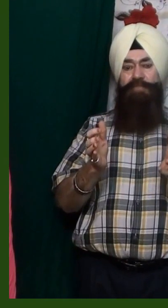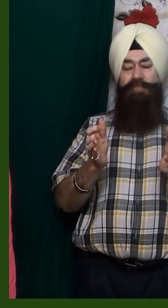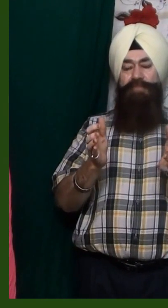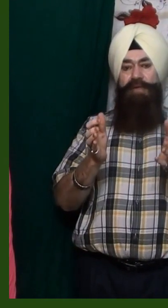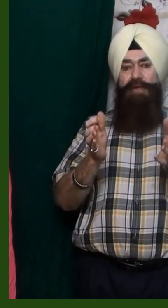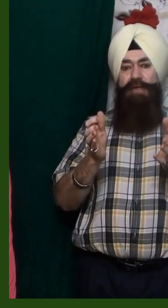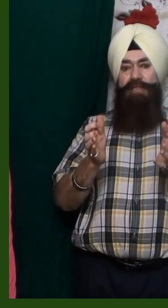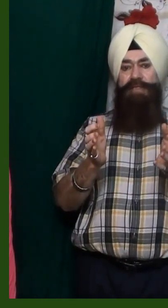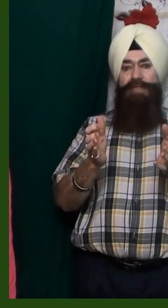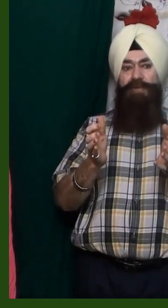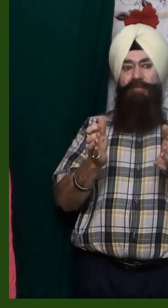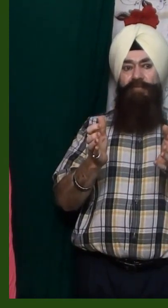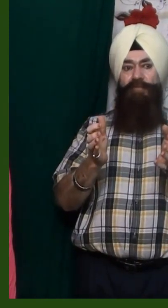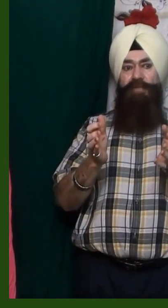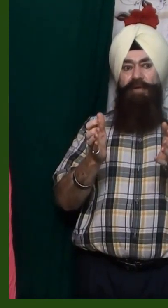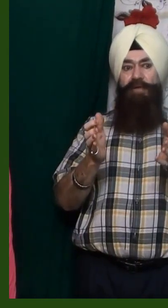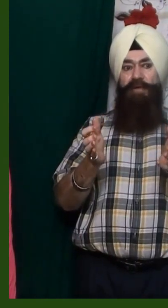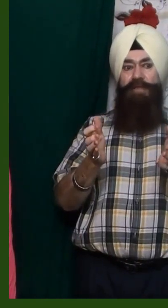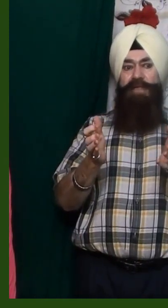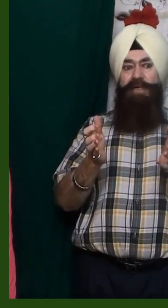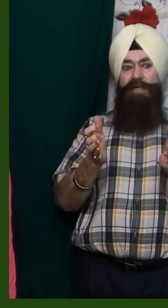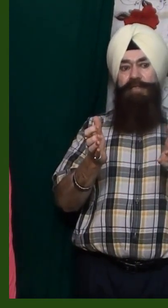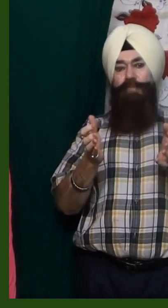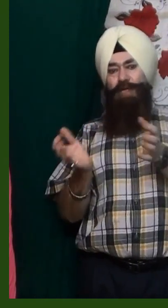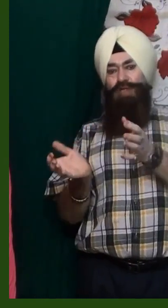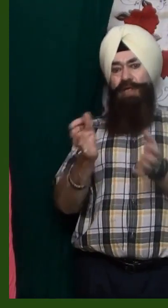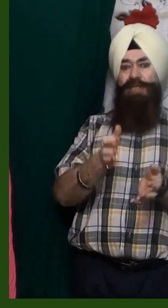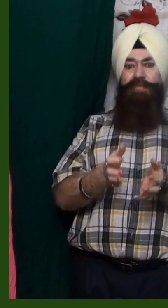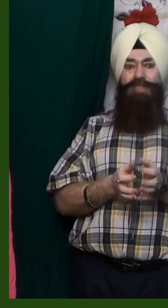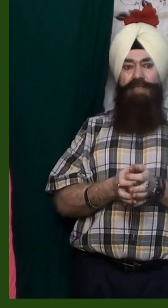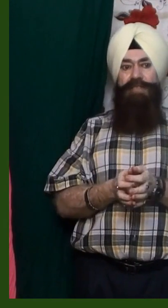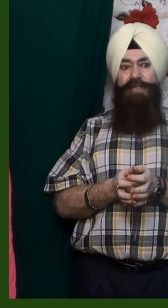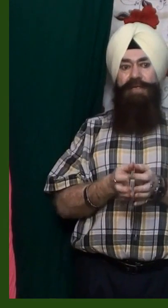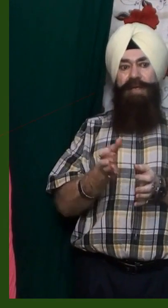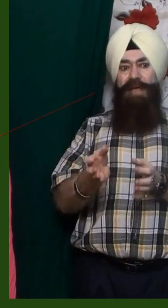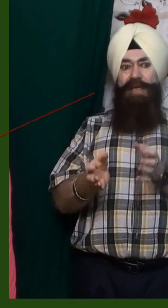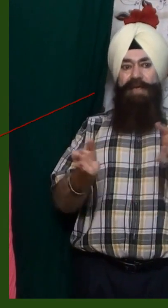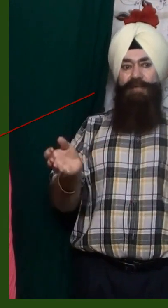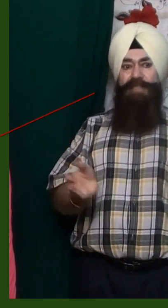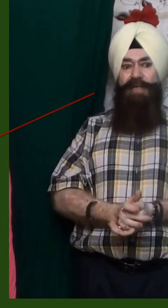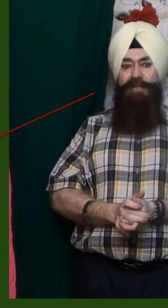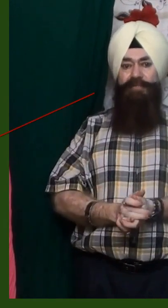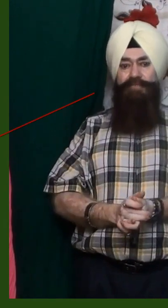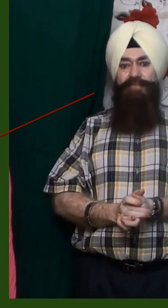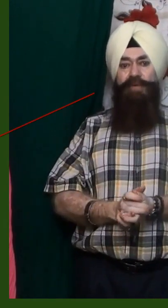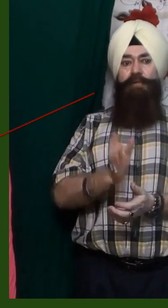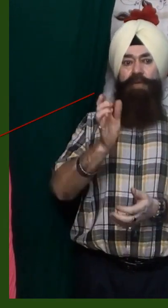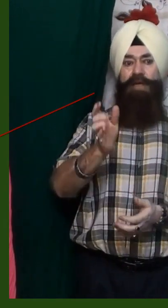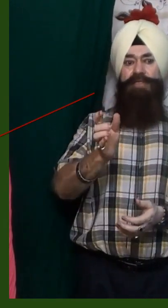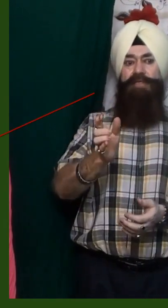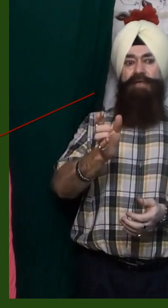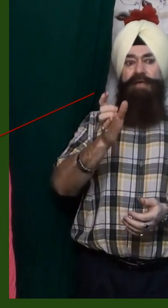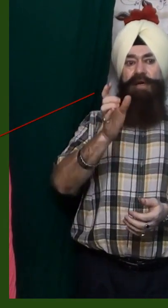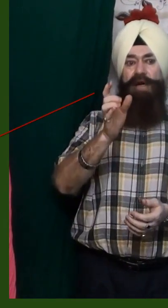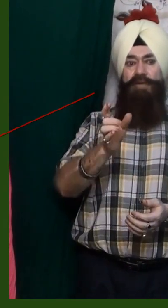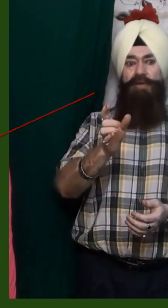usually consist of all the spatial dimensions like x, y, z